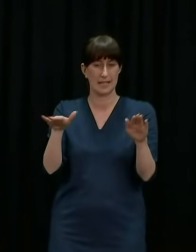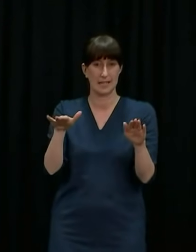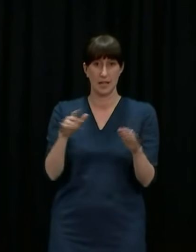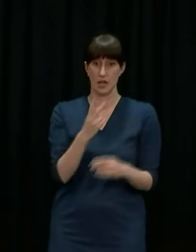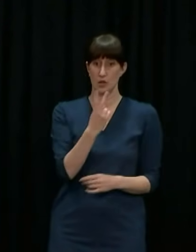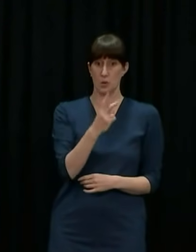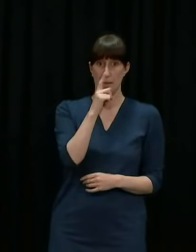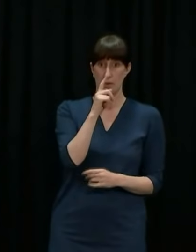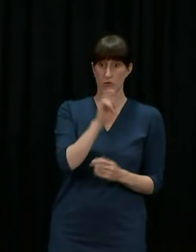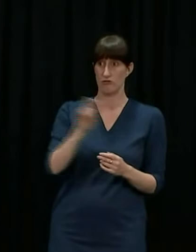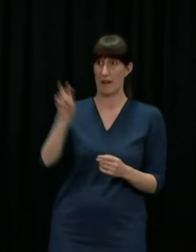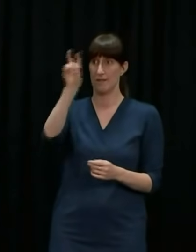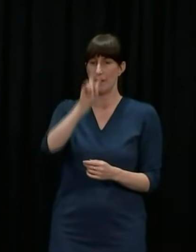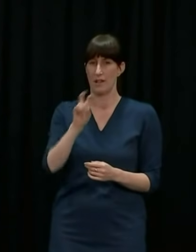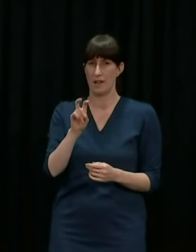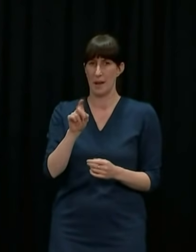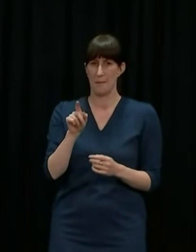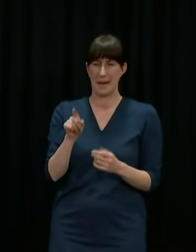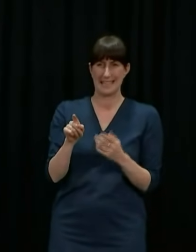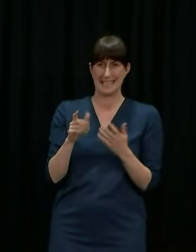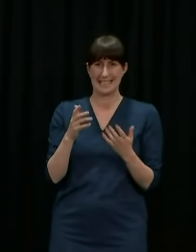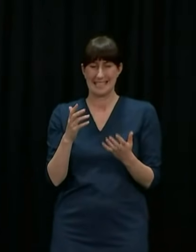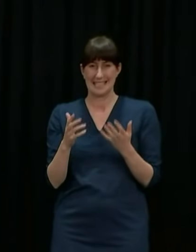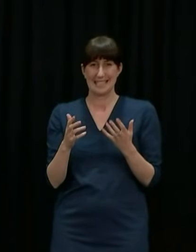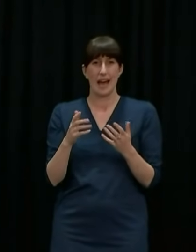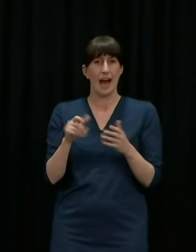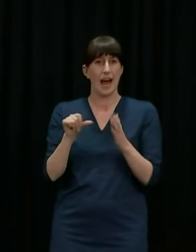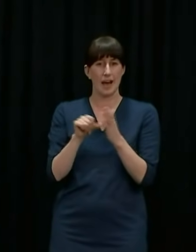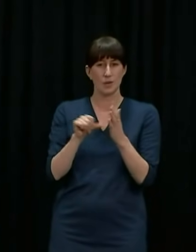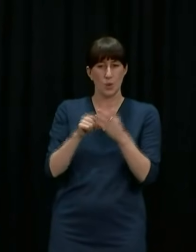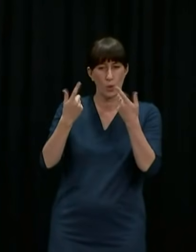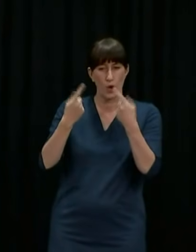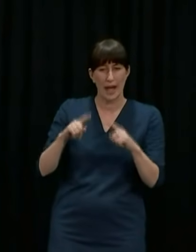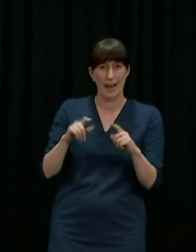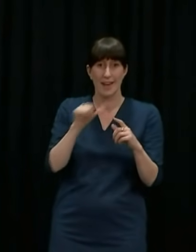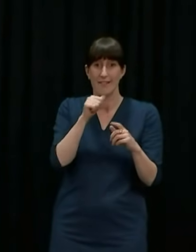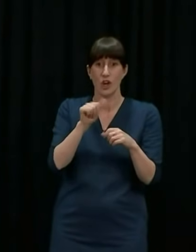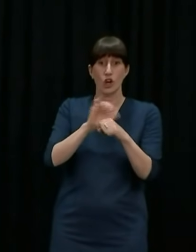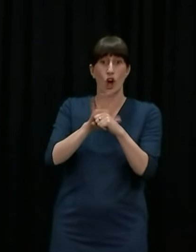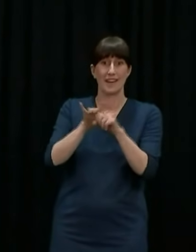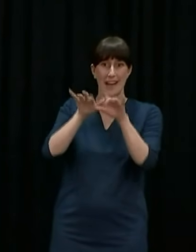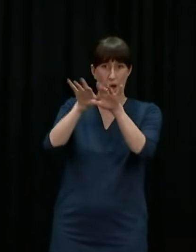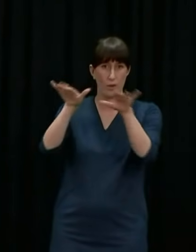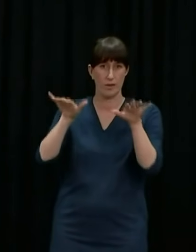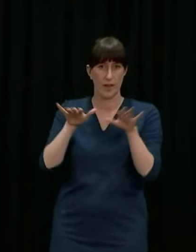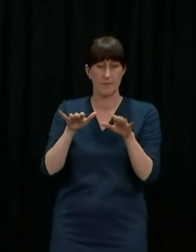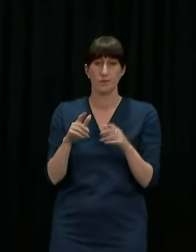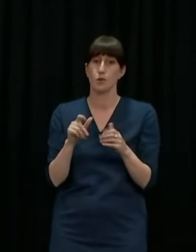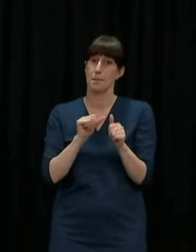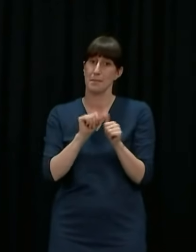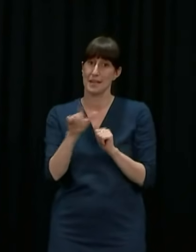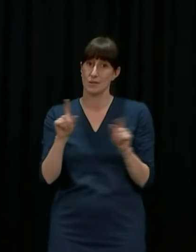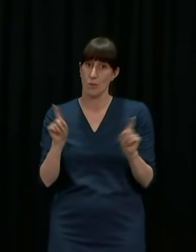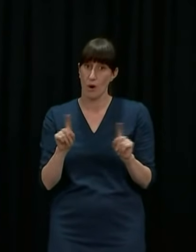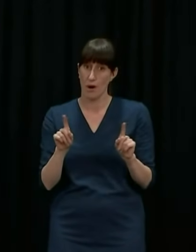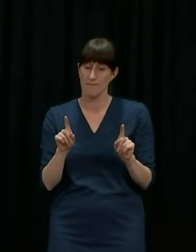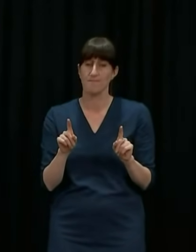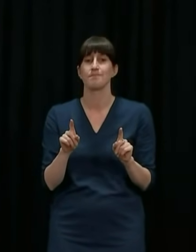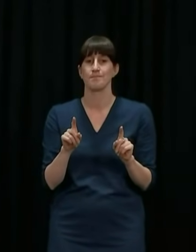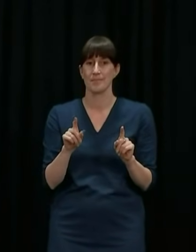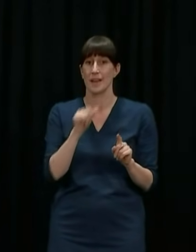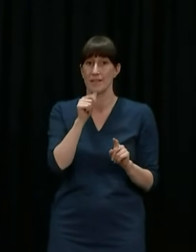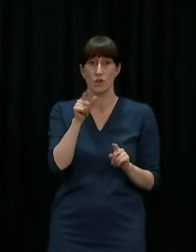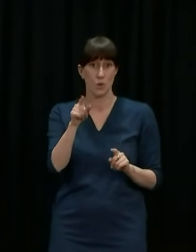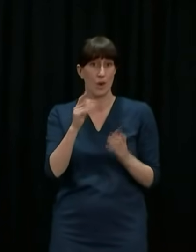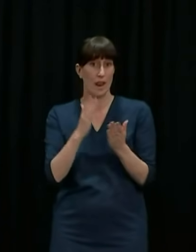quarantine has remained slow going. So the best thing that people can do in Northland right now is to get tested if they